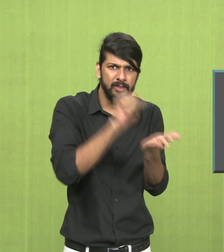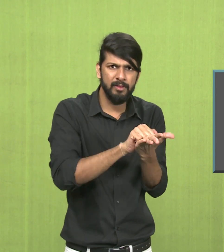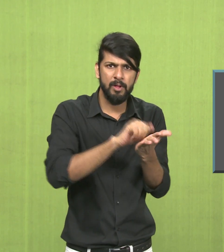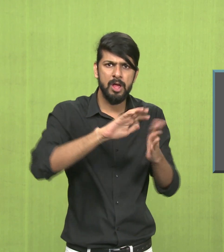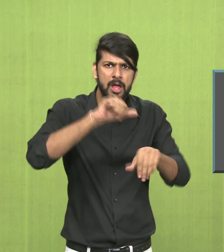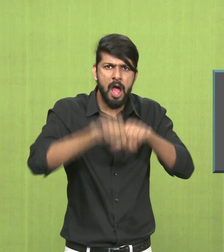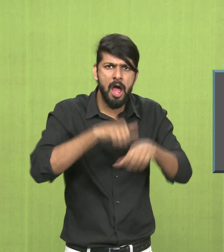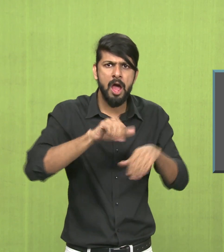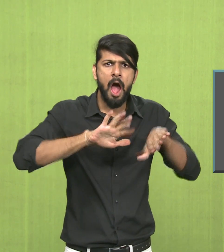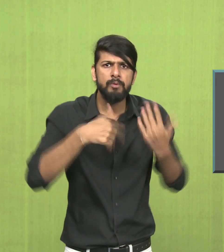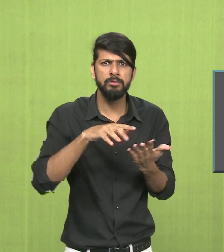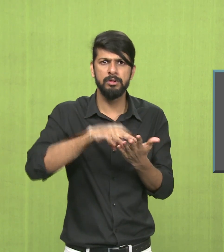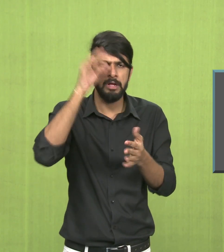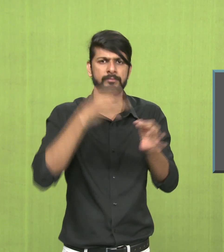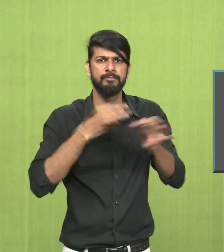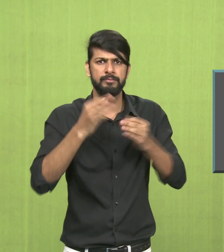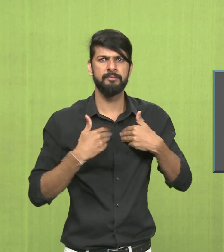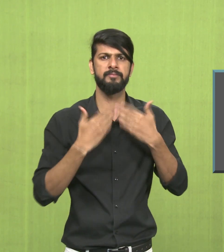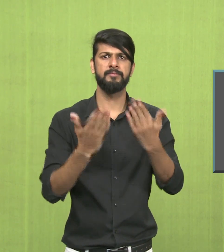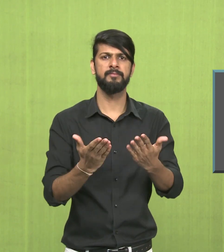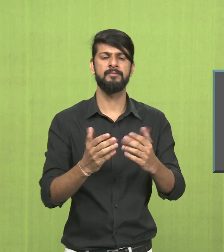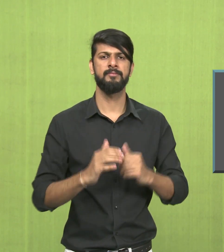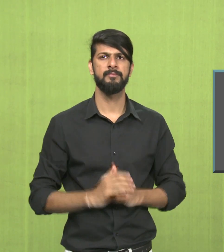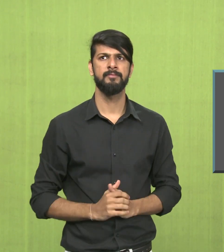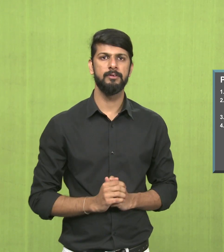Now we will learn about prints.